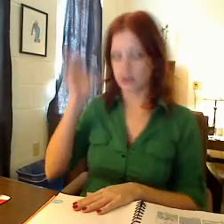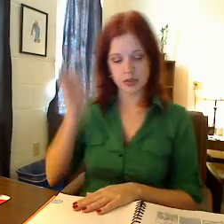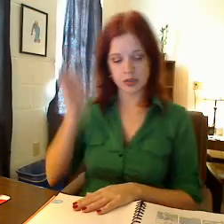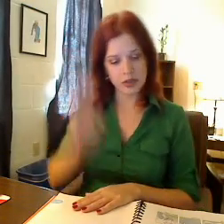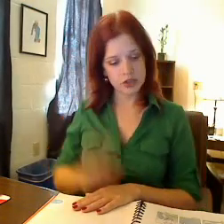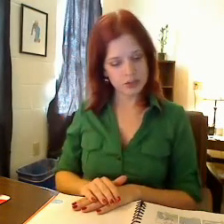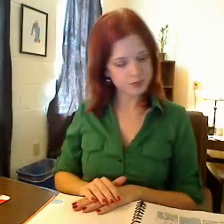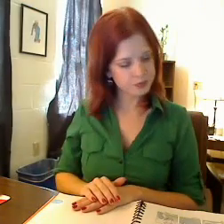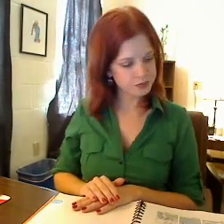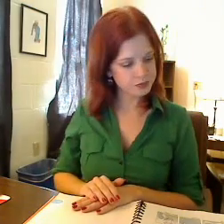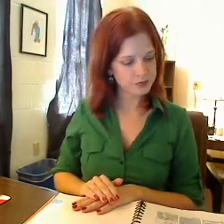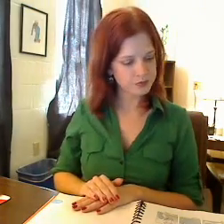or speech.